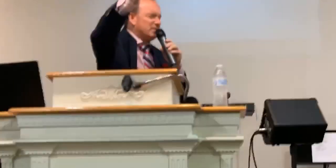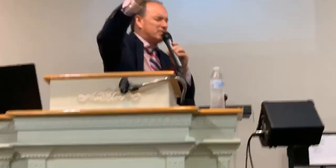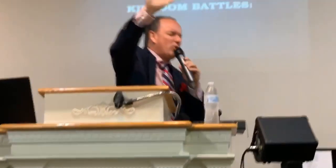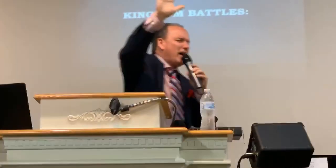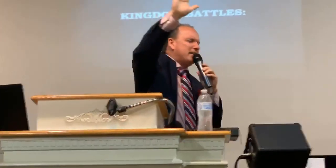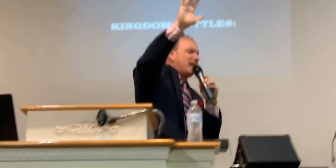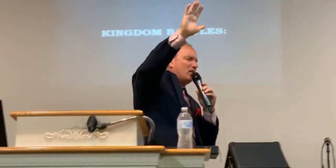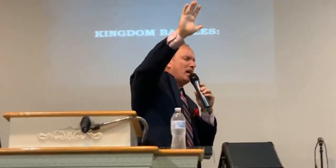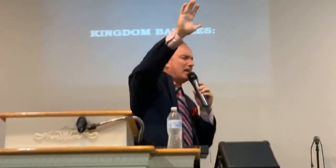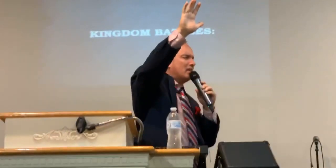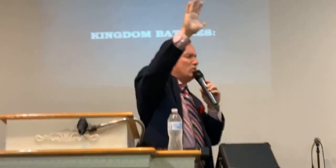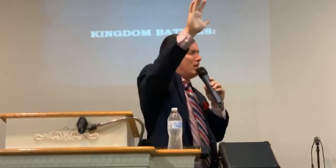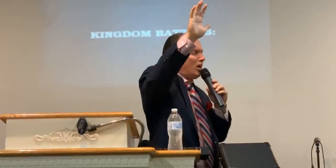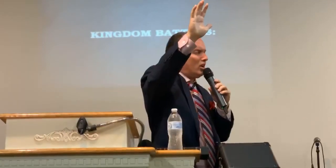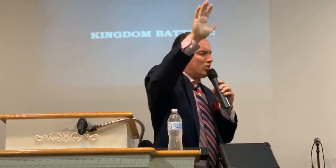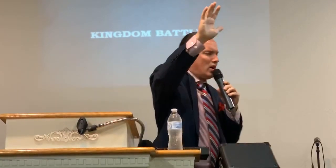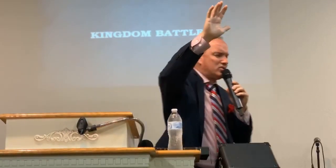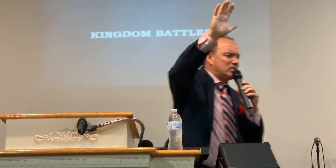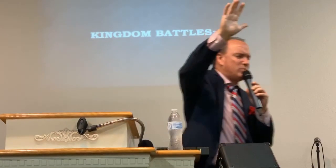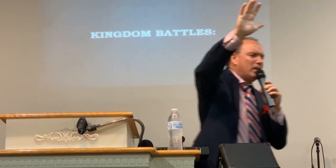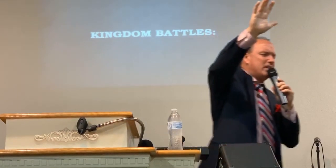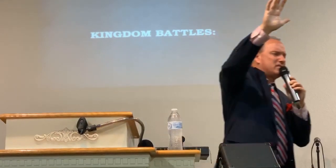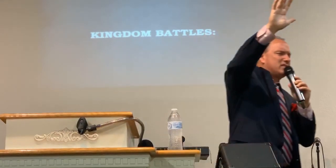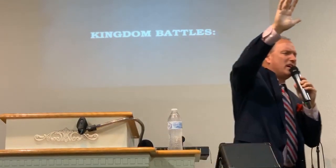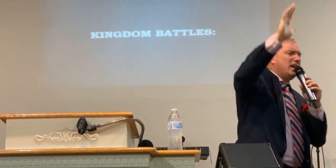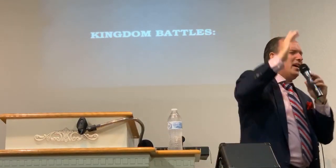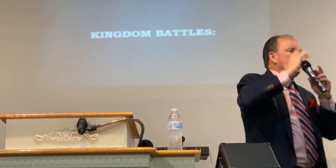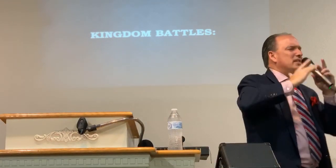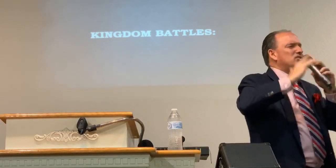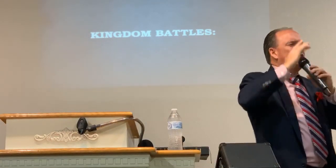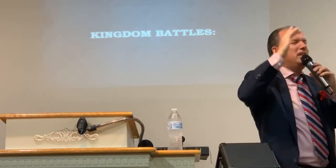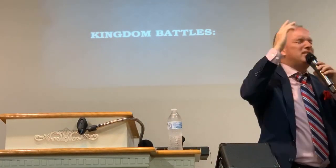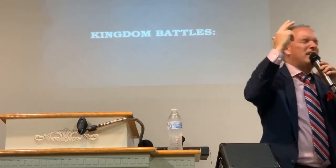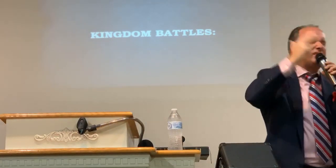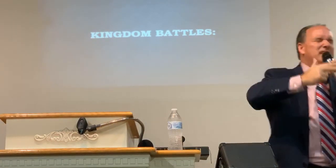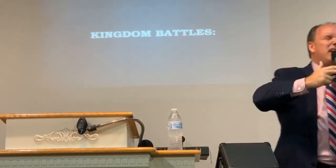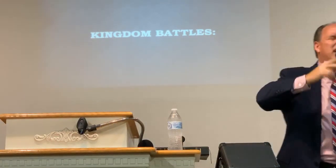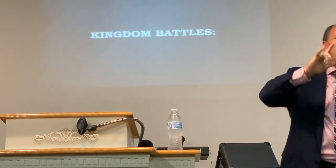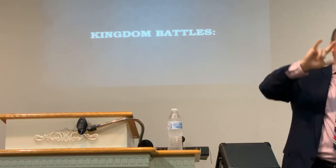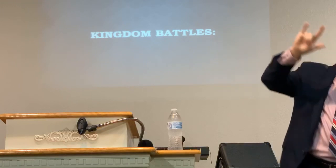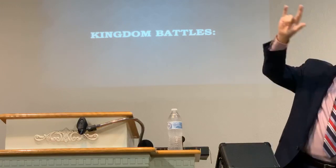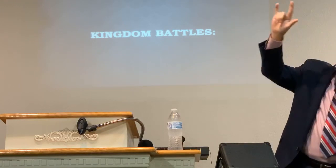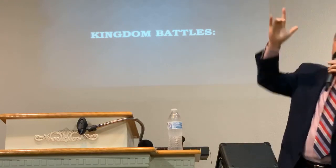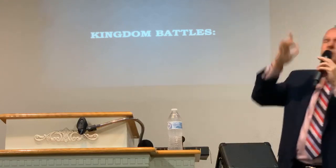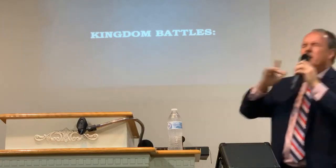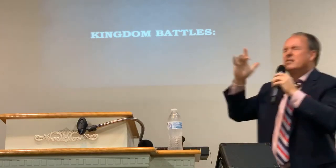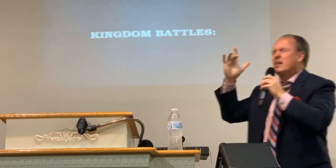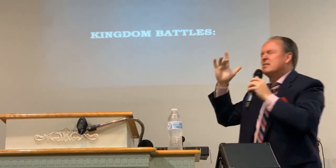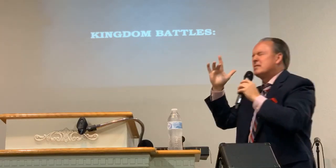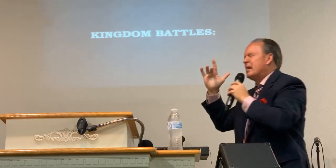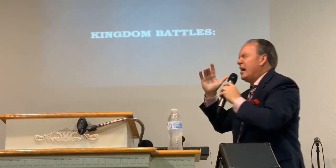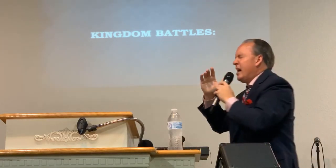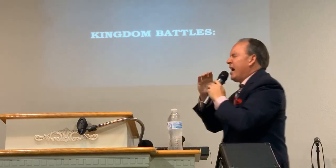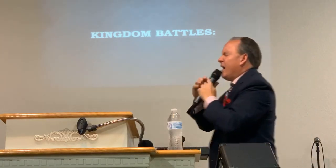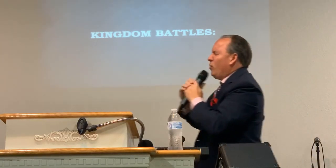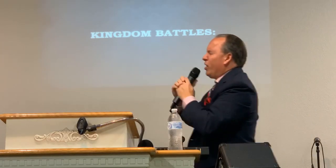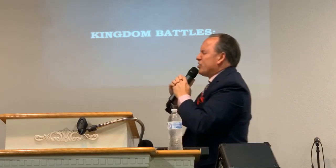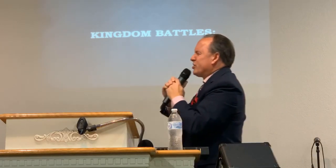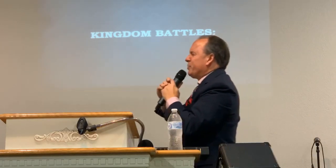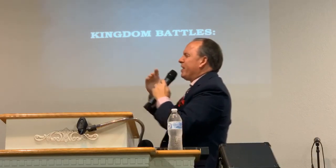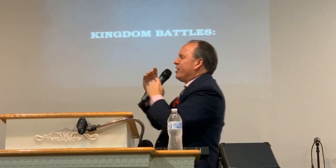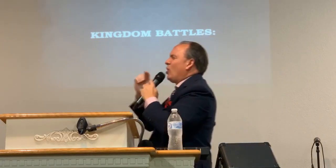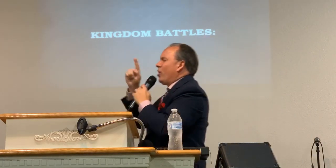Your hands right now, hallelujah, all across this place in Jesus' name. I love you, Jesus.